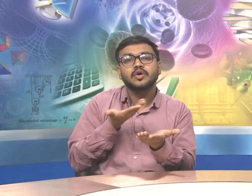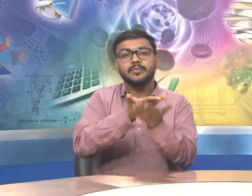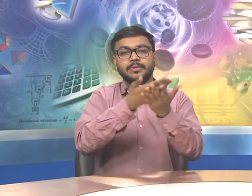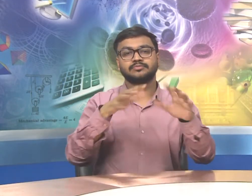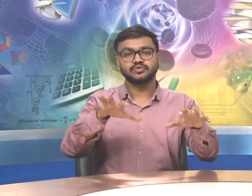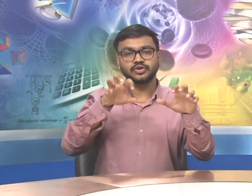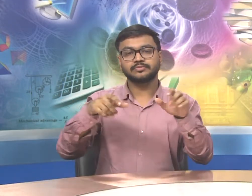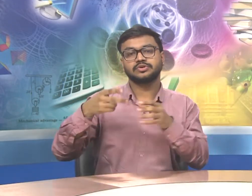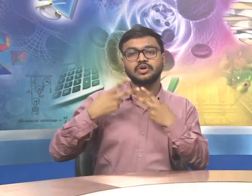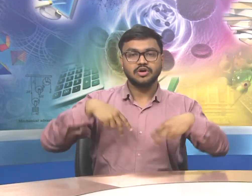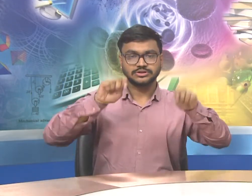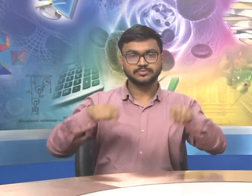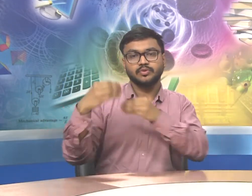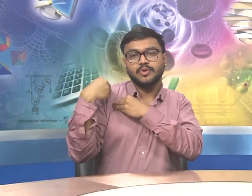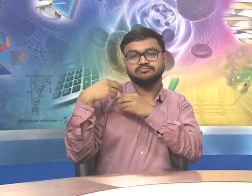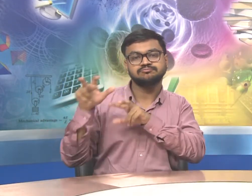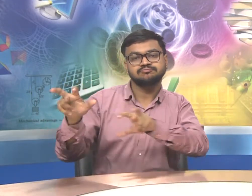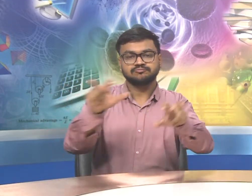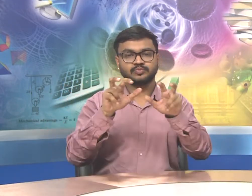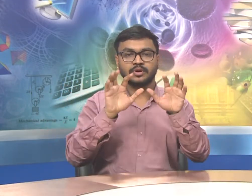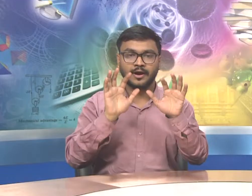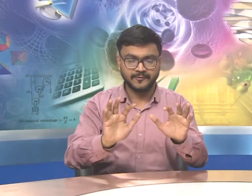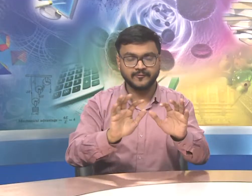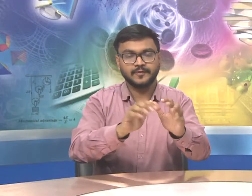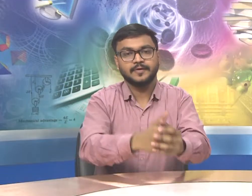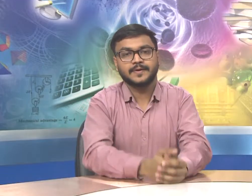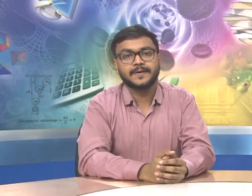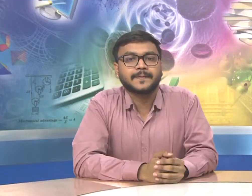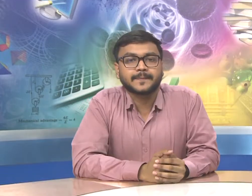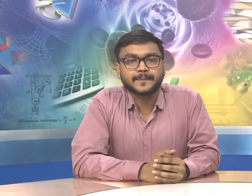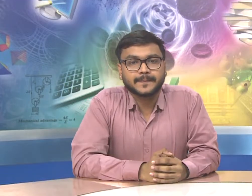concerned law of ultra vires or null and void.